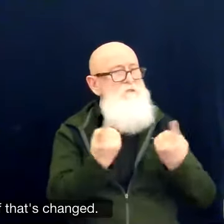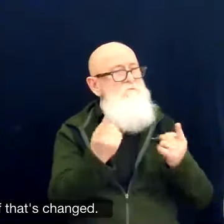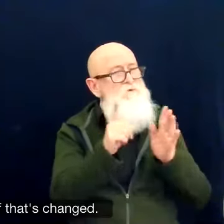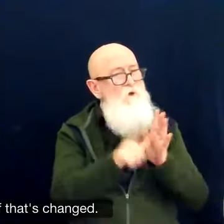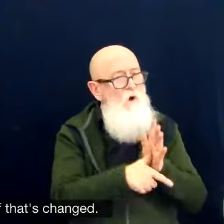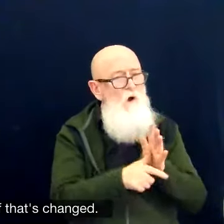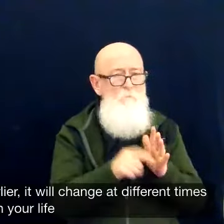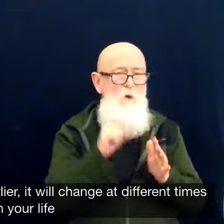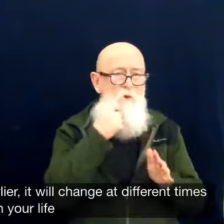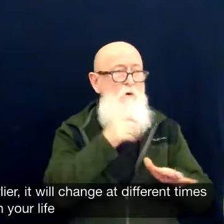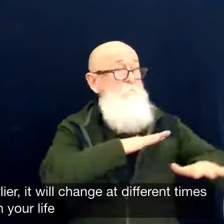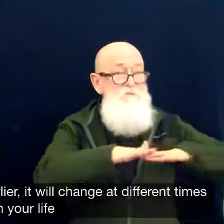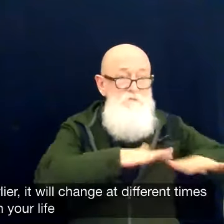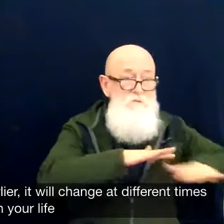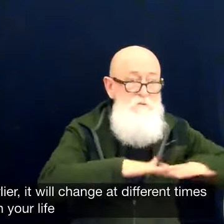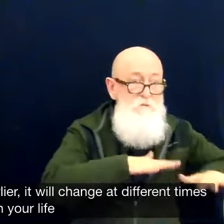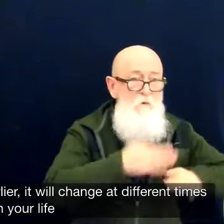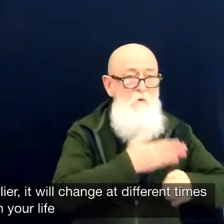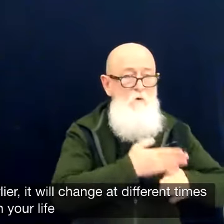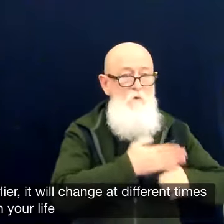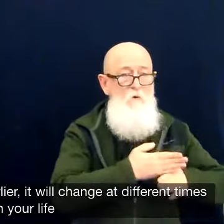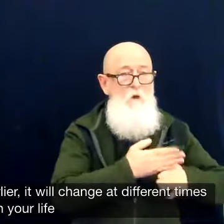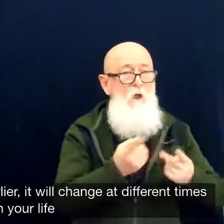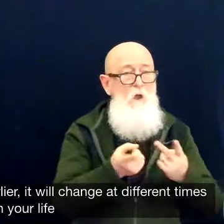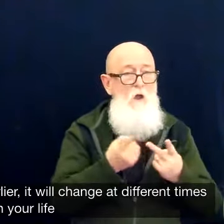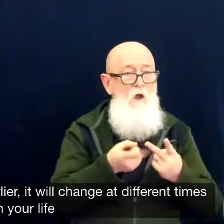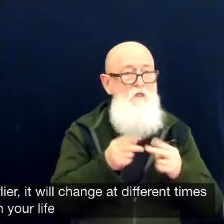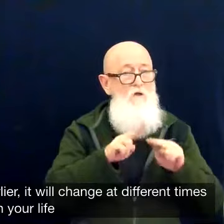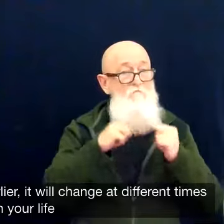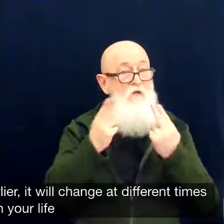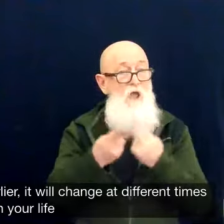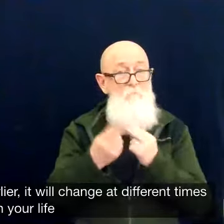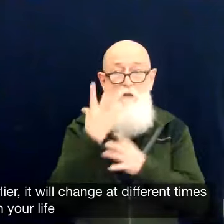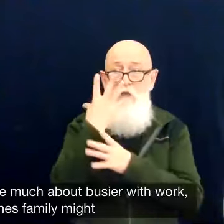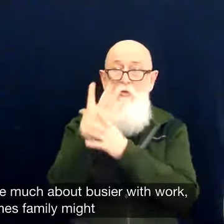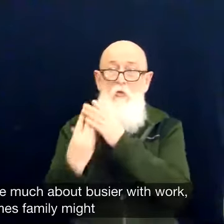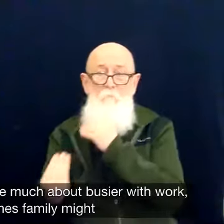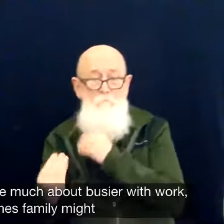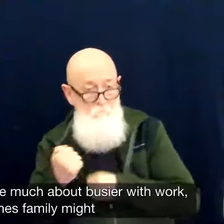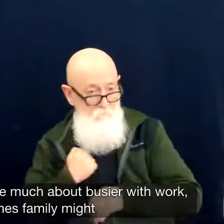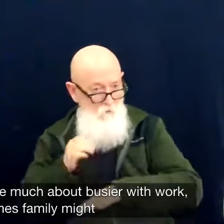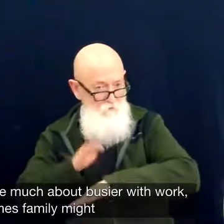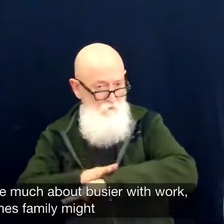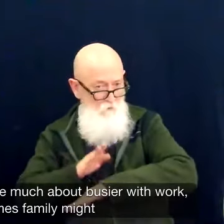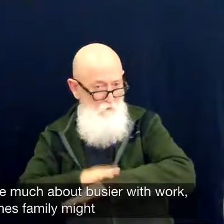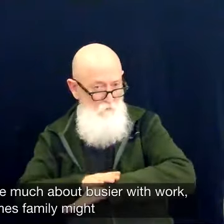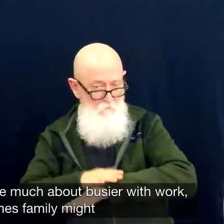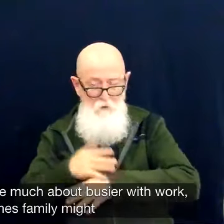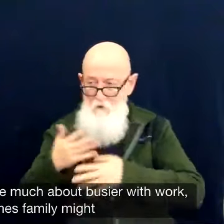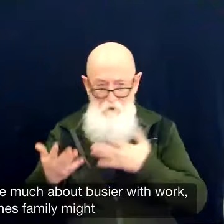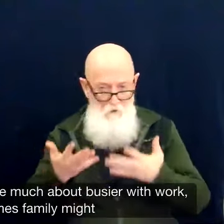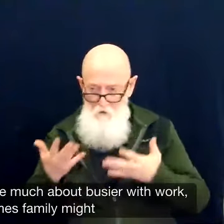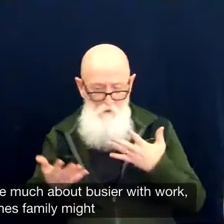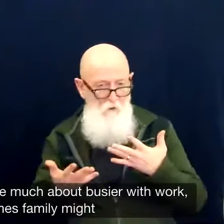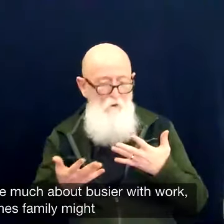be much busier with work, sometimes family might be taking up a lot of your time. So that's